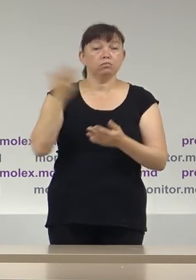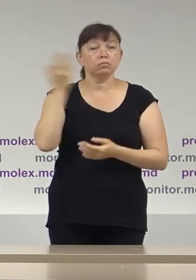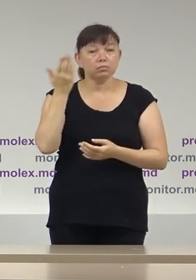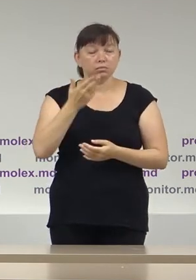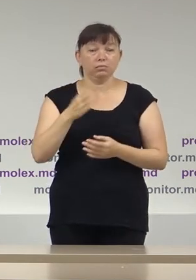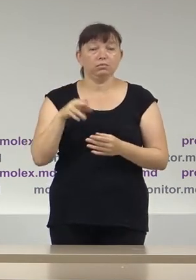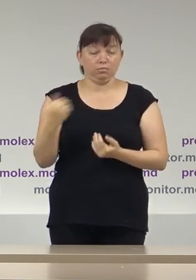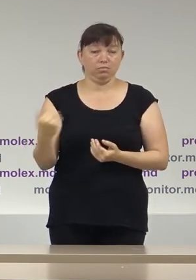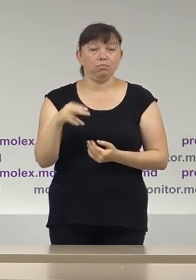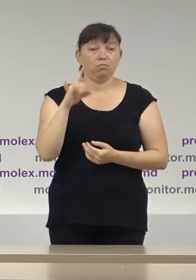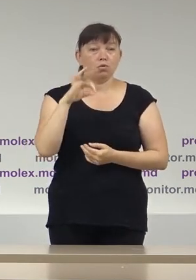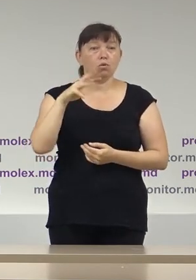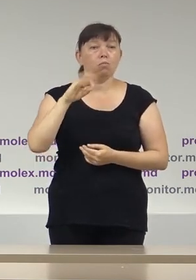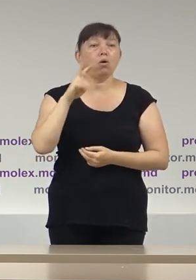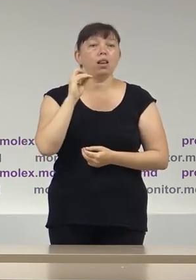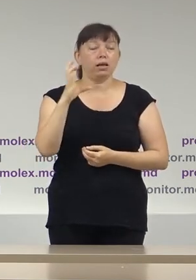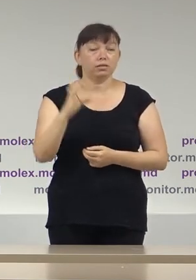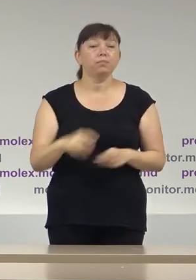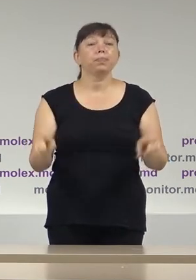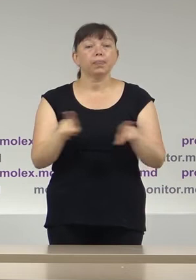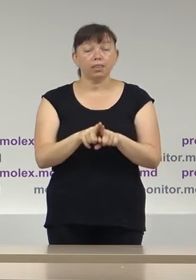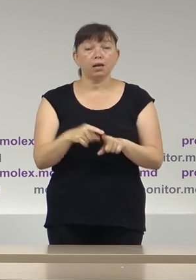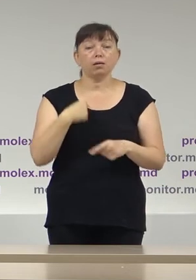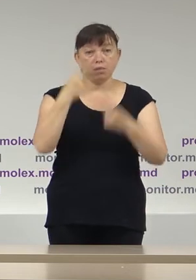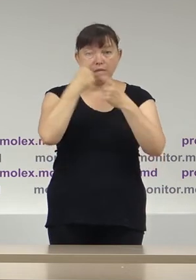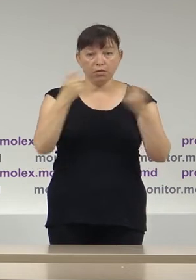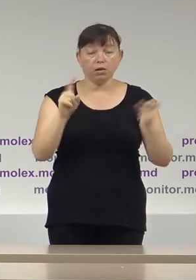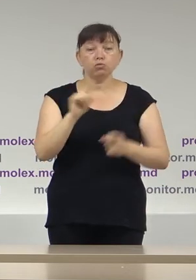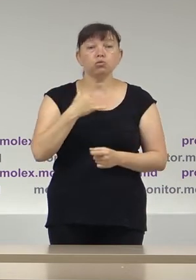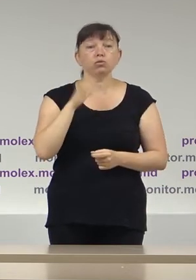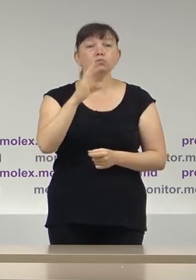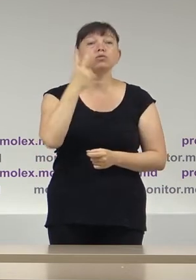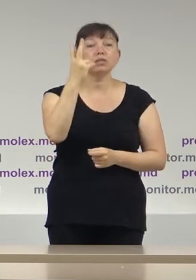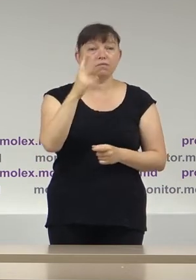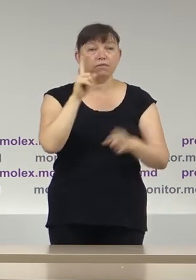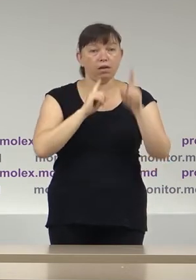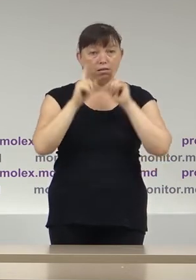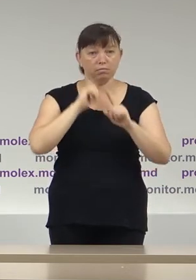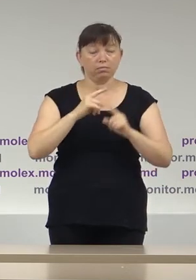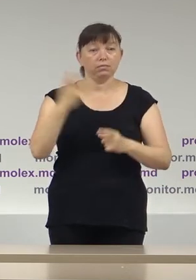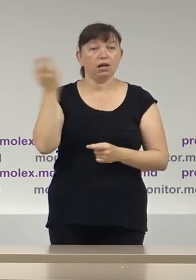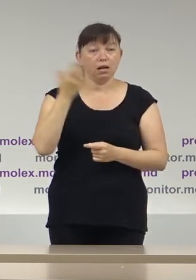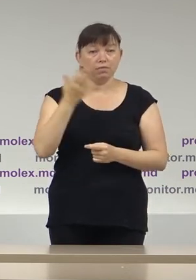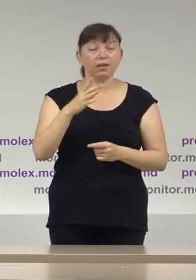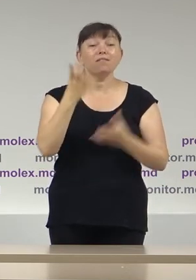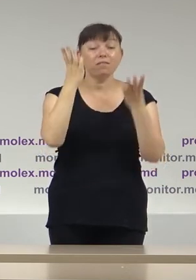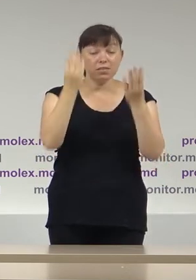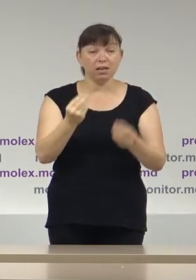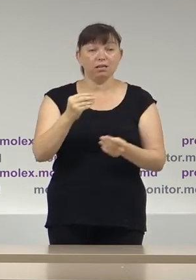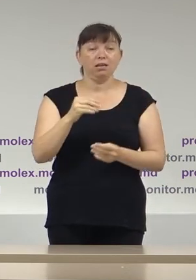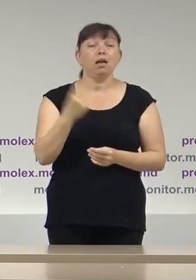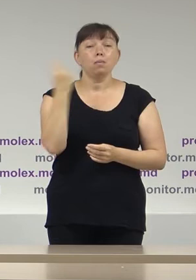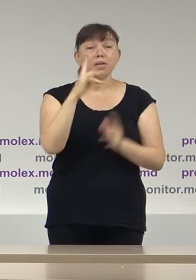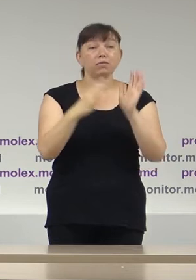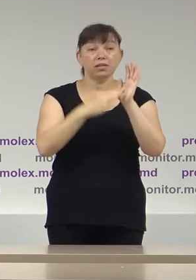press conferences and the press releases that will be distributed by Promo-LEX Association. So we'd like to inform you that we